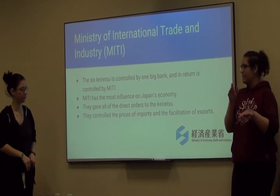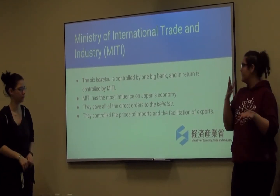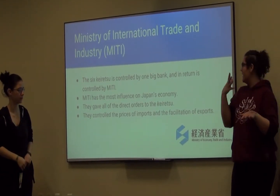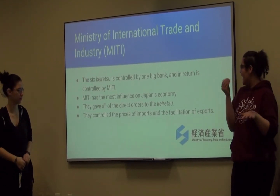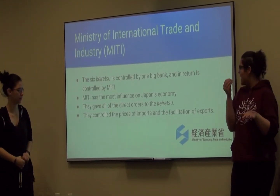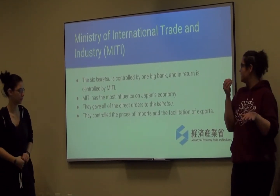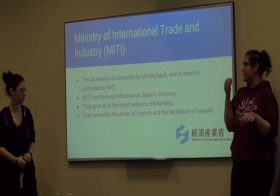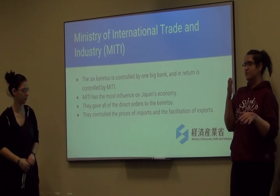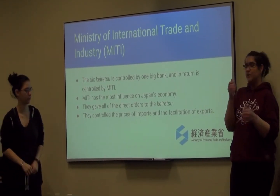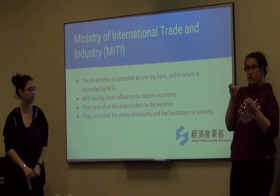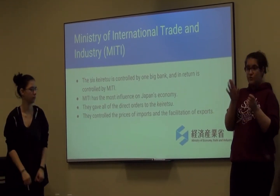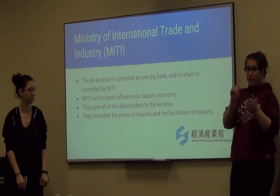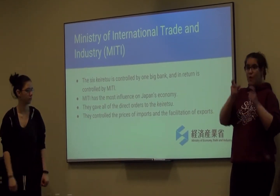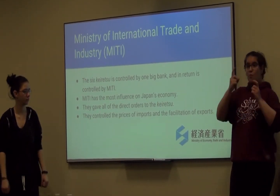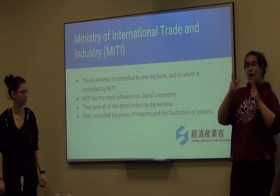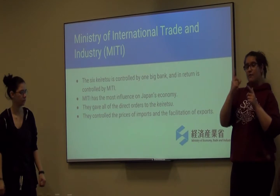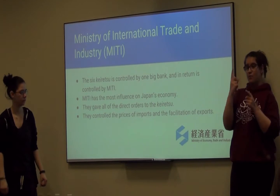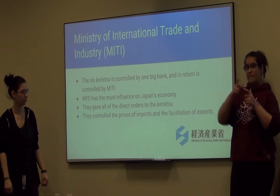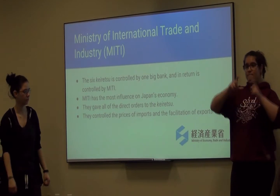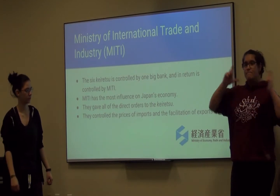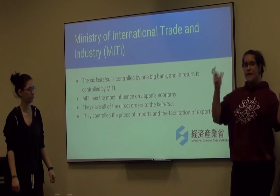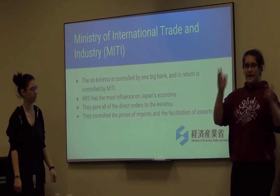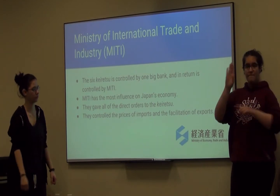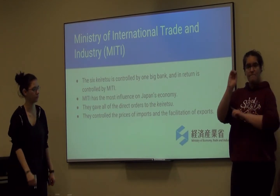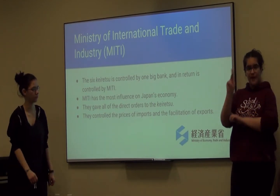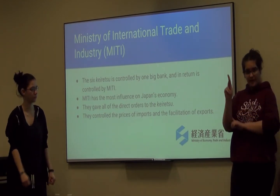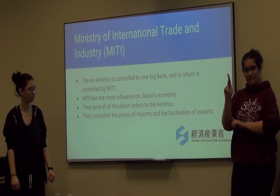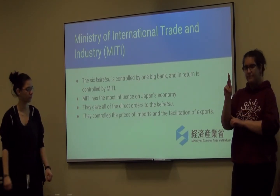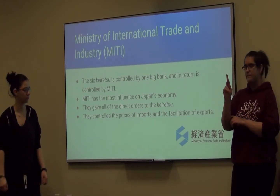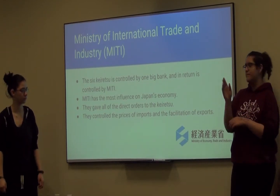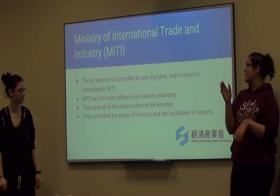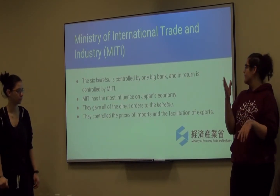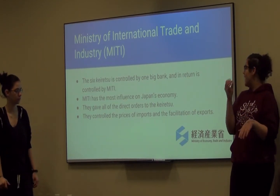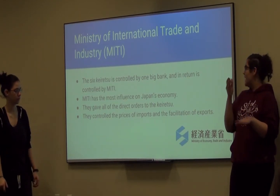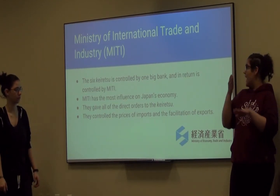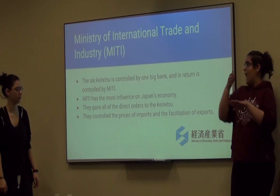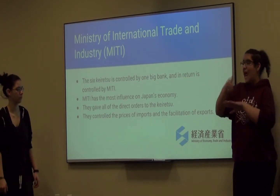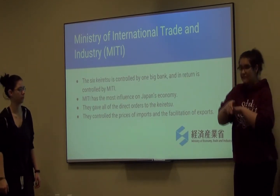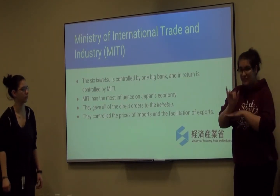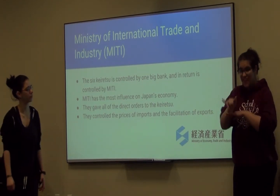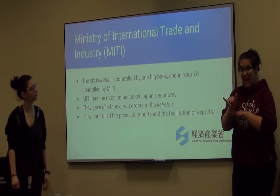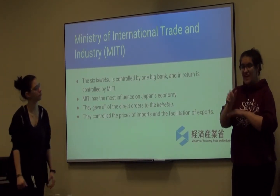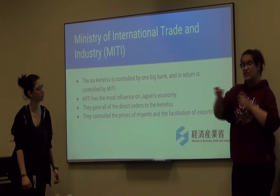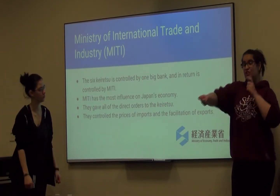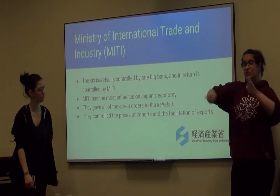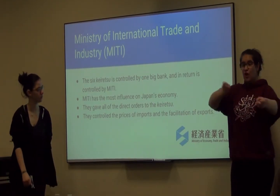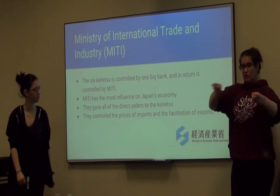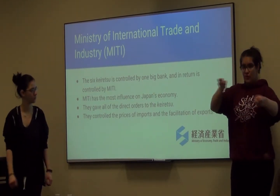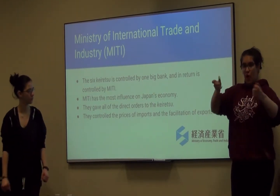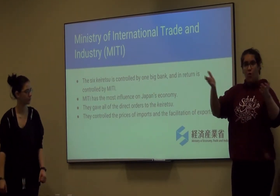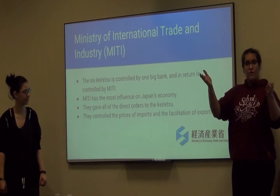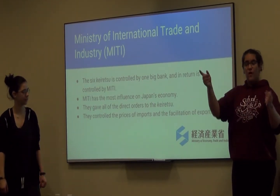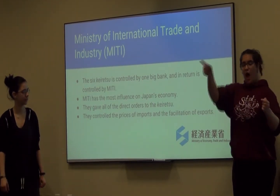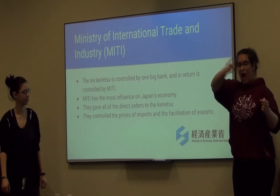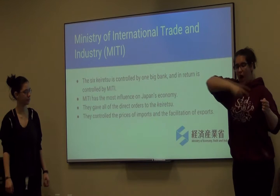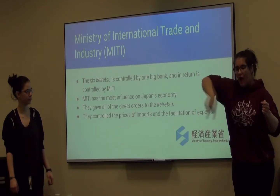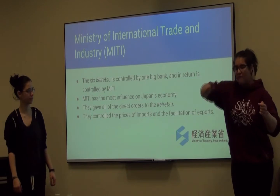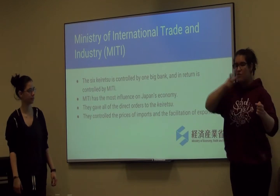Remember I talked about the 6 keiretsu? They were controlled by one big bank, and in return for that, they